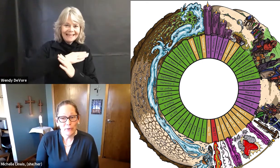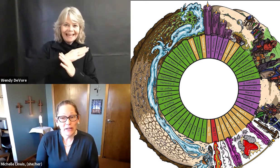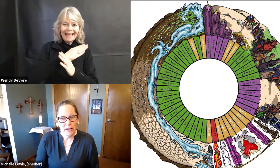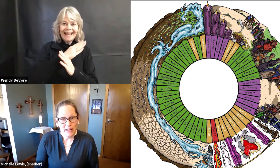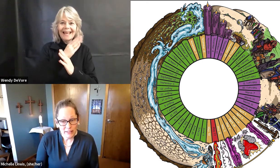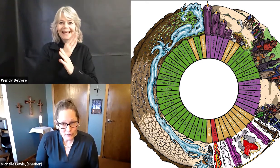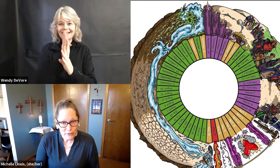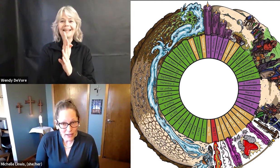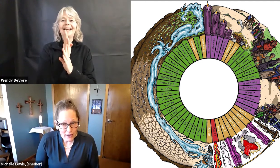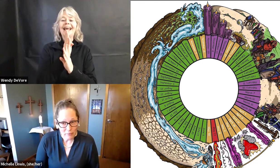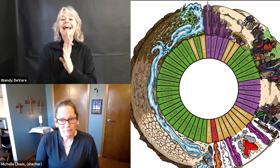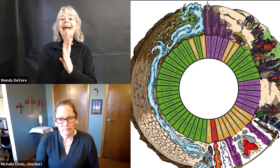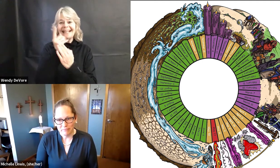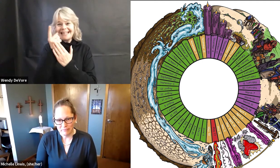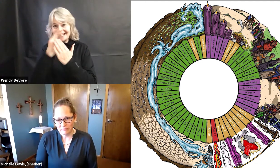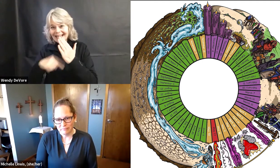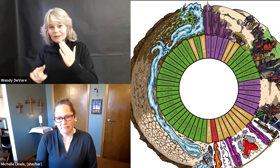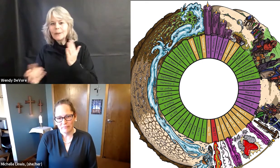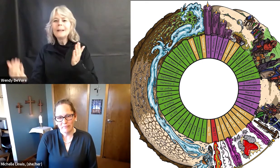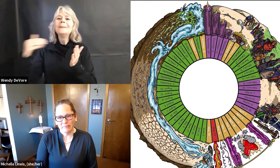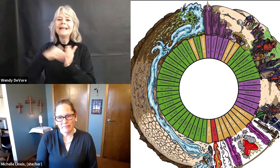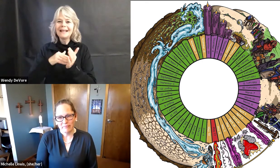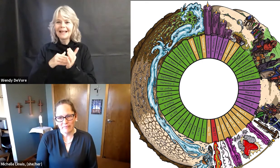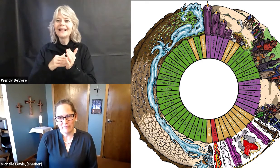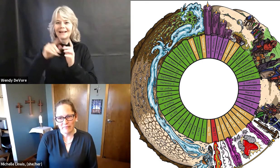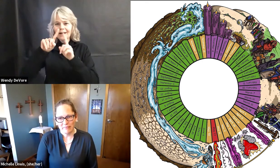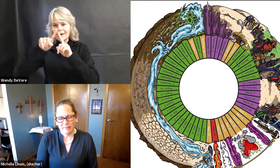into a new time.